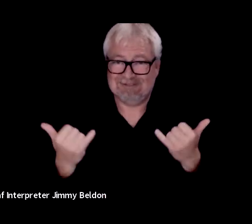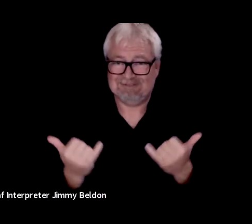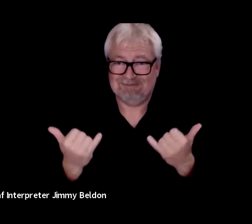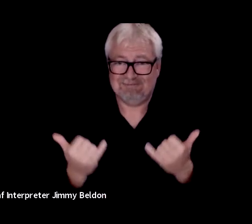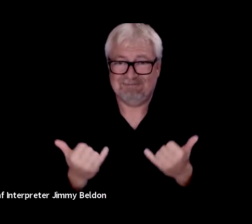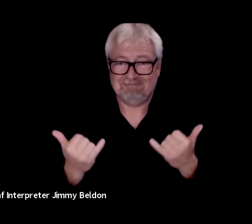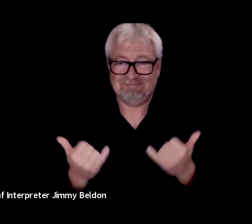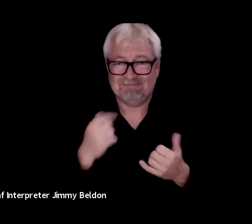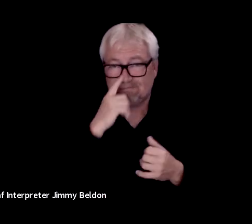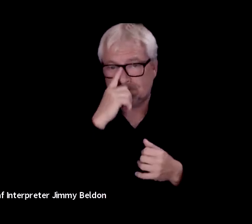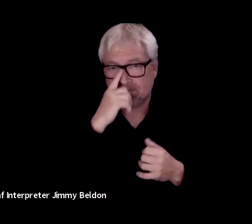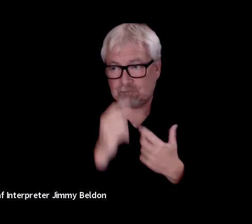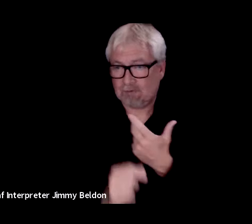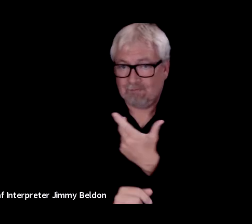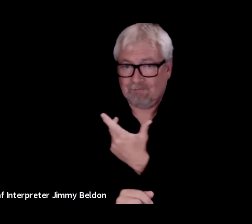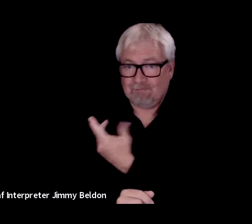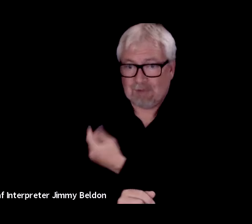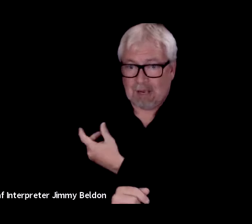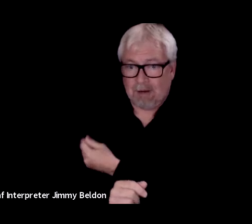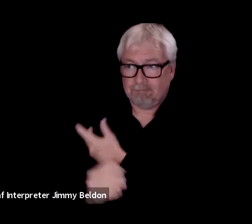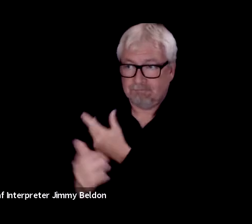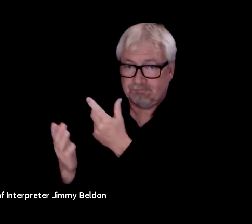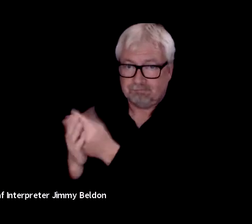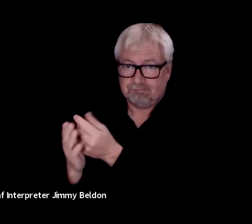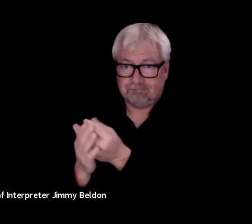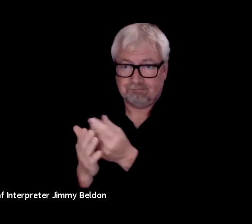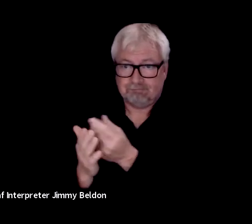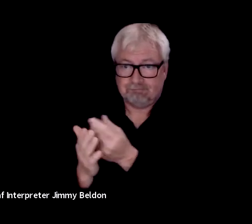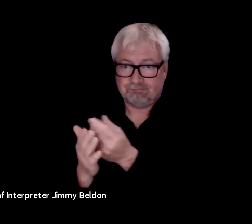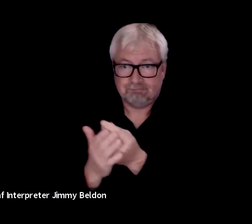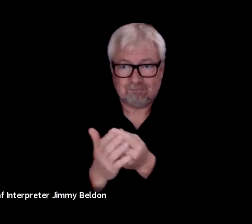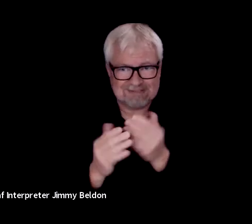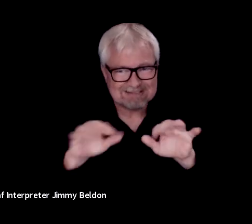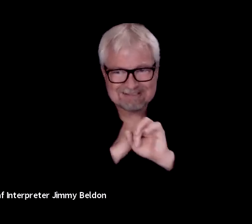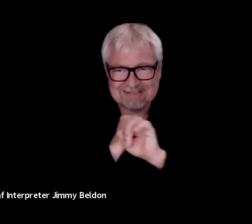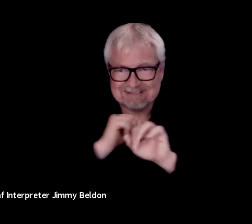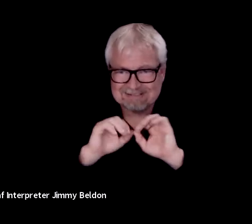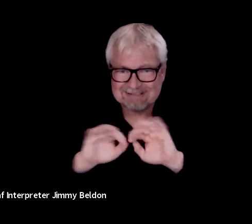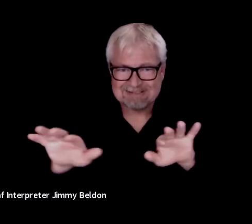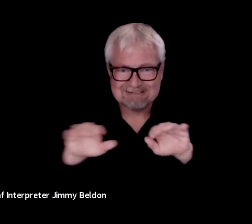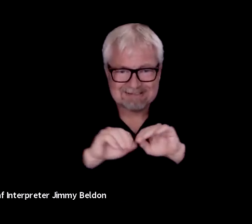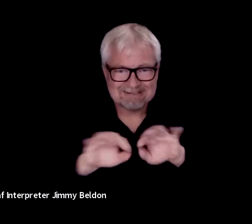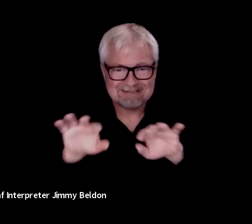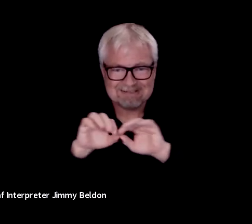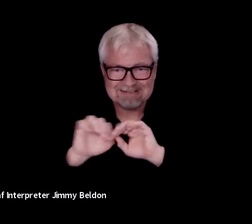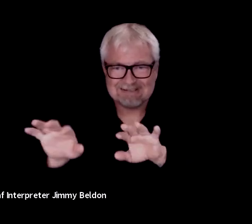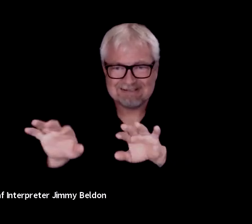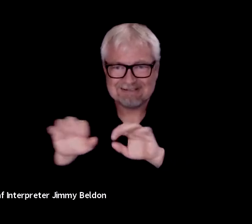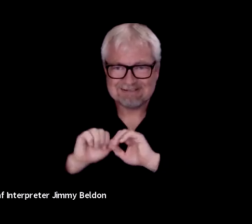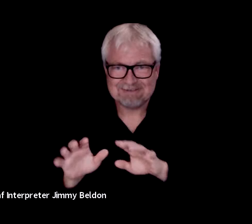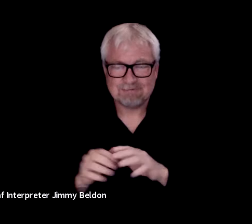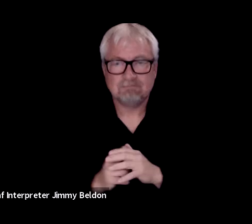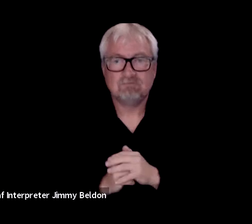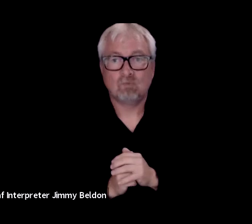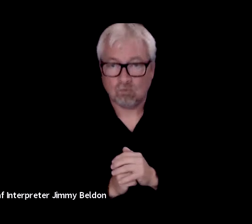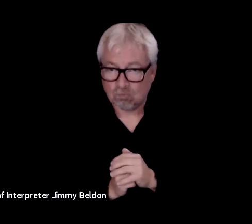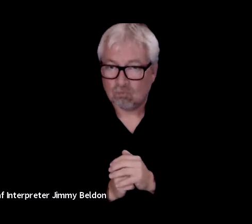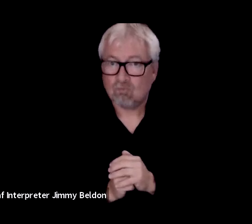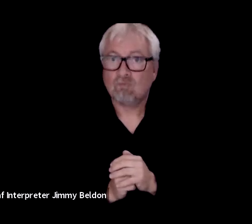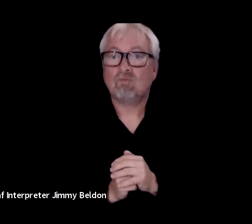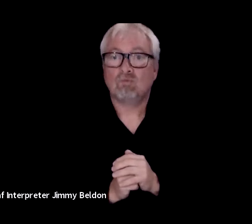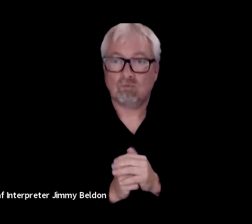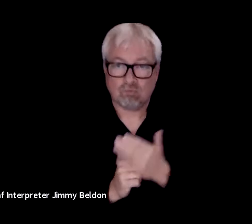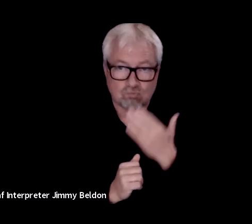pretty remarkable to see 10% of the recent surge burden being borne by our youngest children. Since early